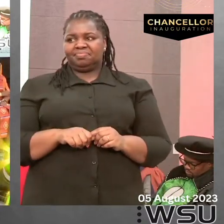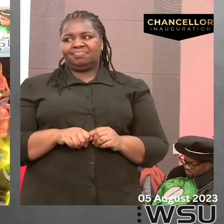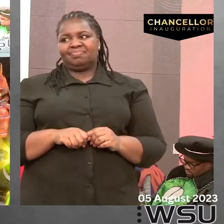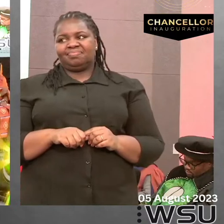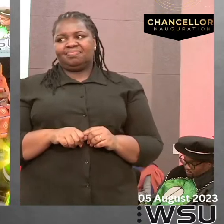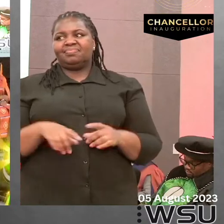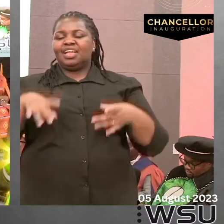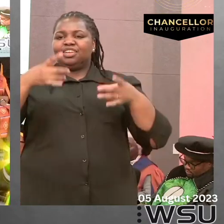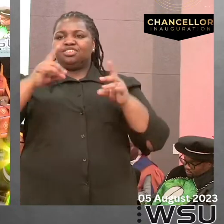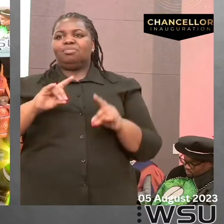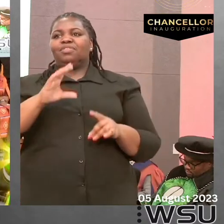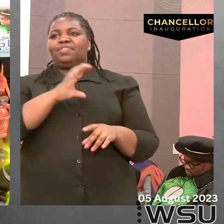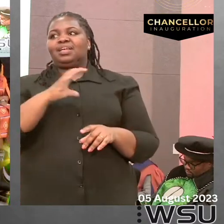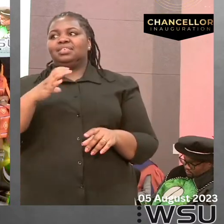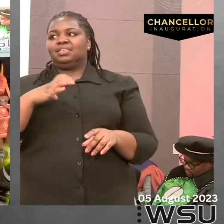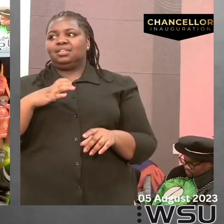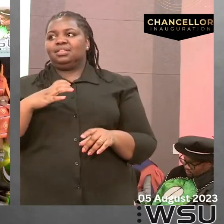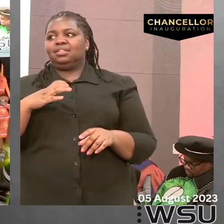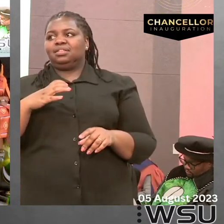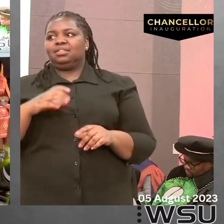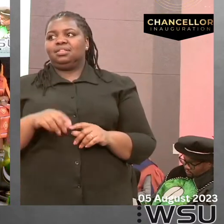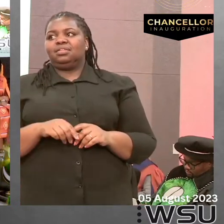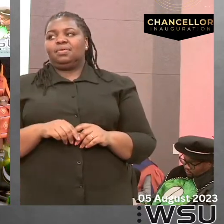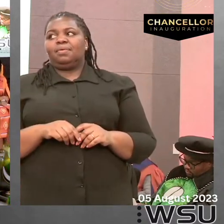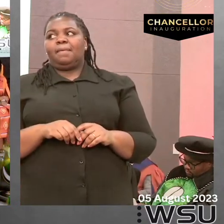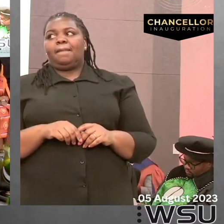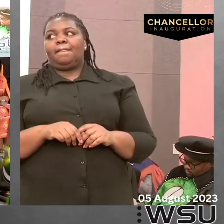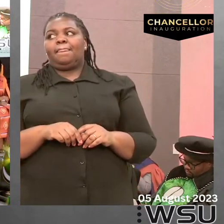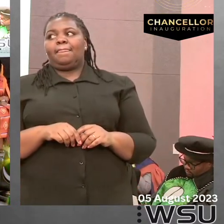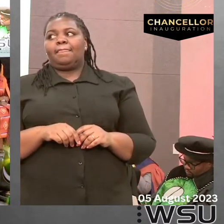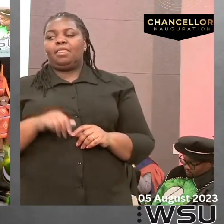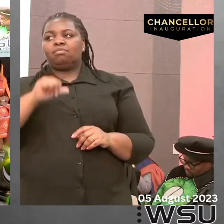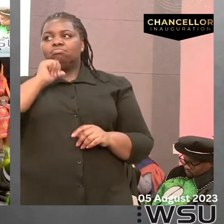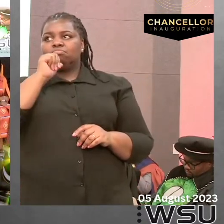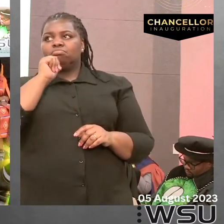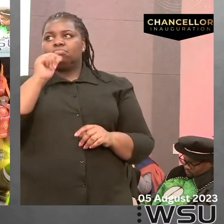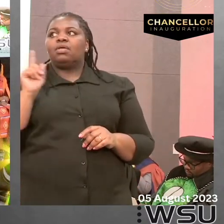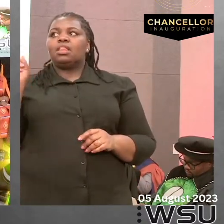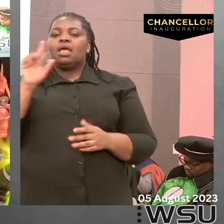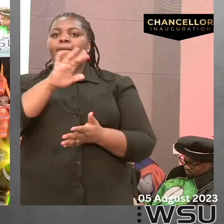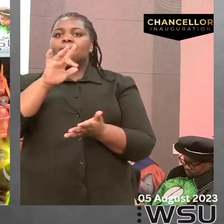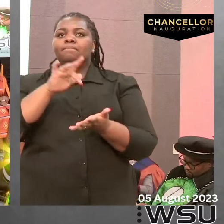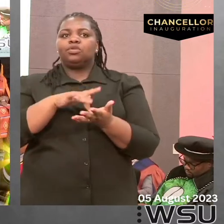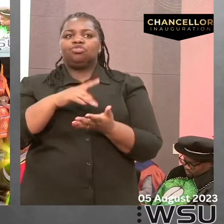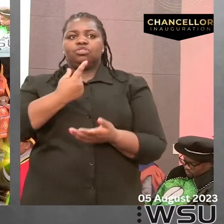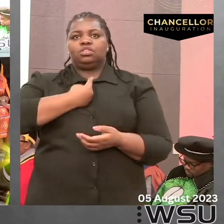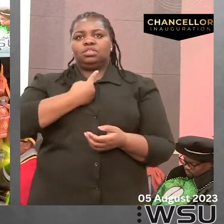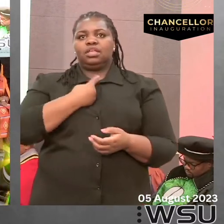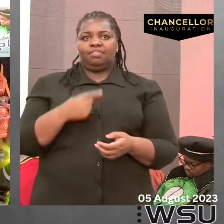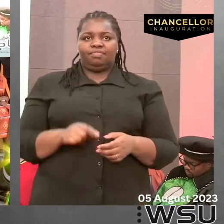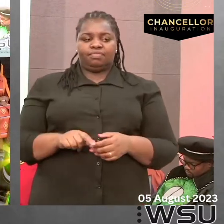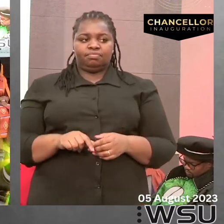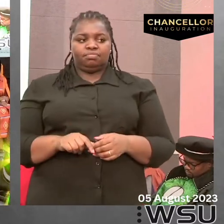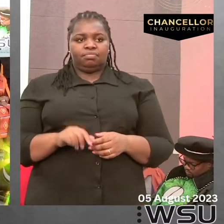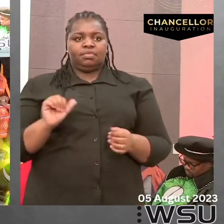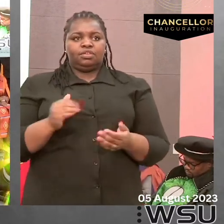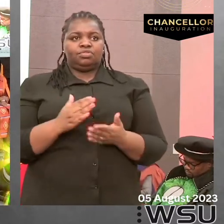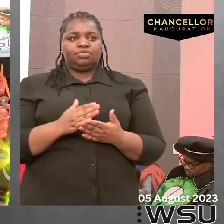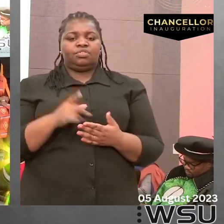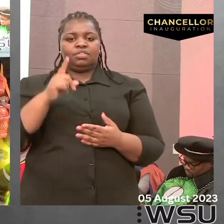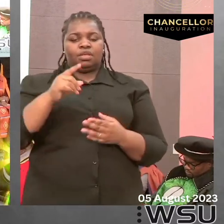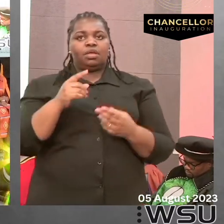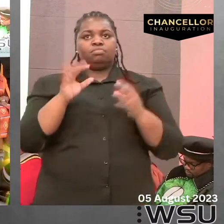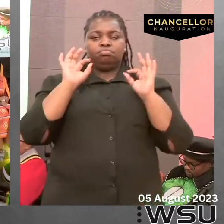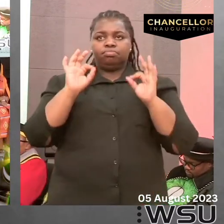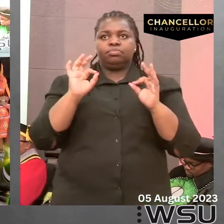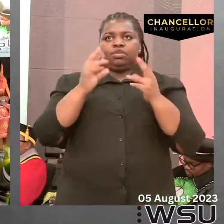to the Chairman of Council, to the Council, regarding how we should position ourselves to distinguish the